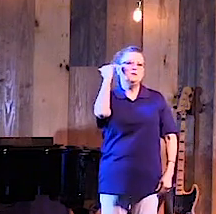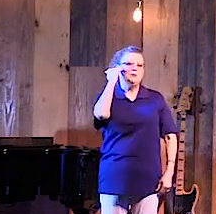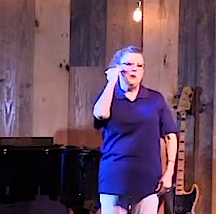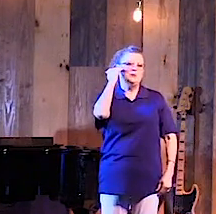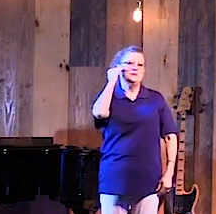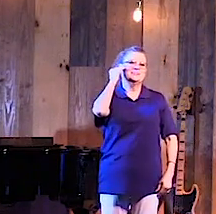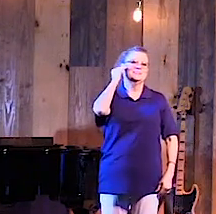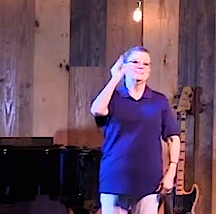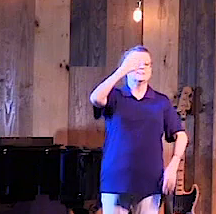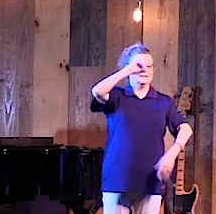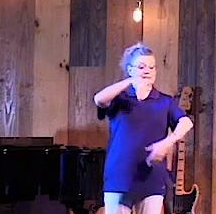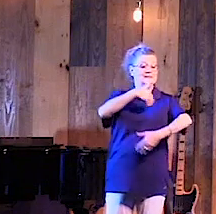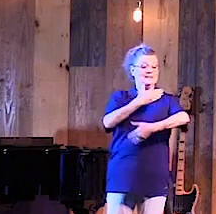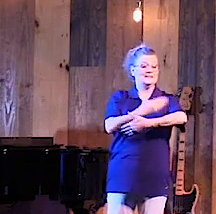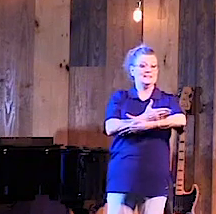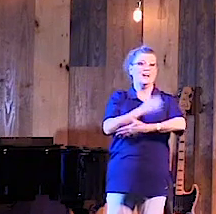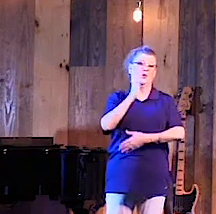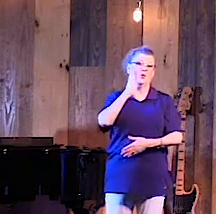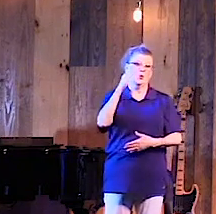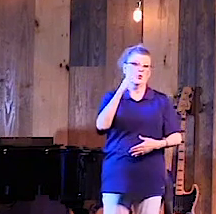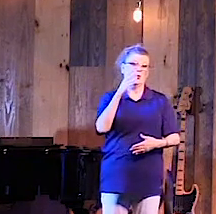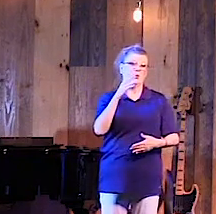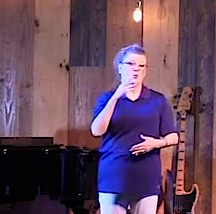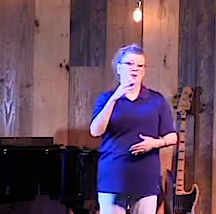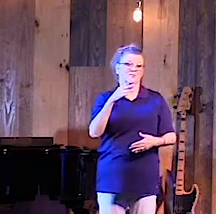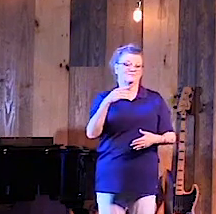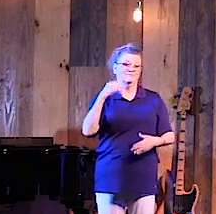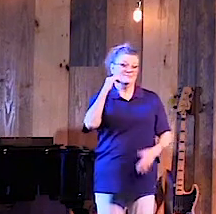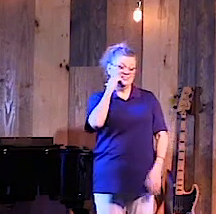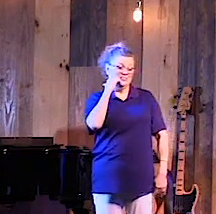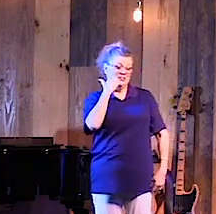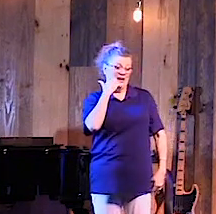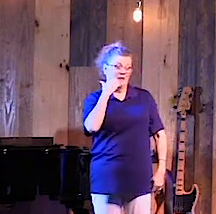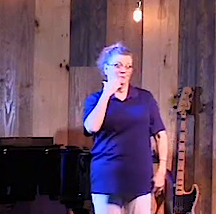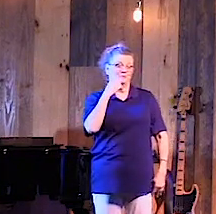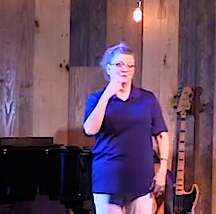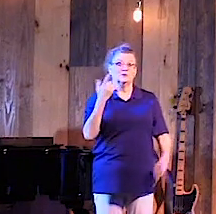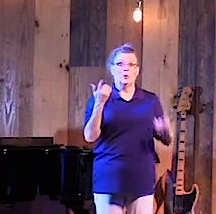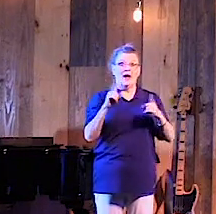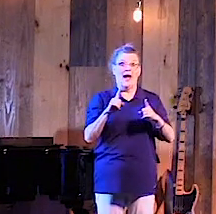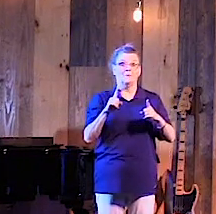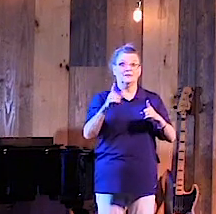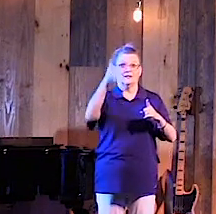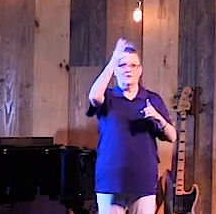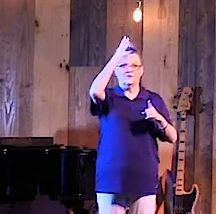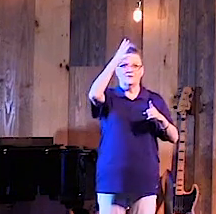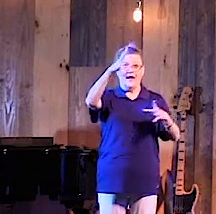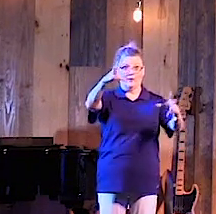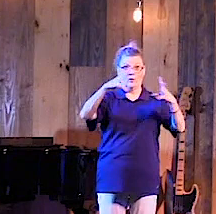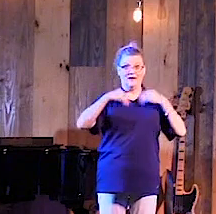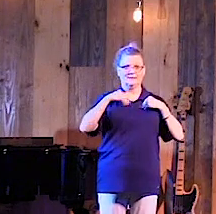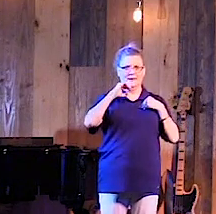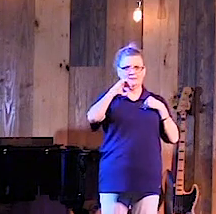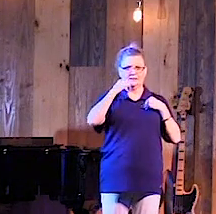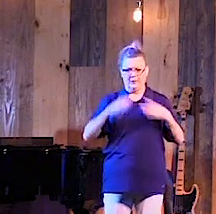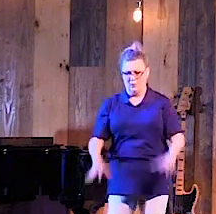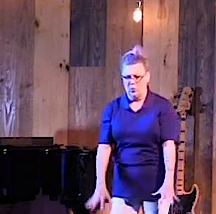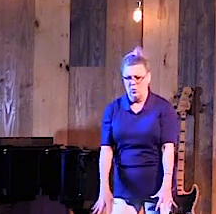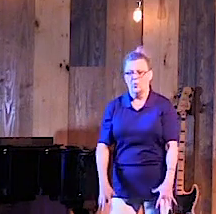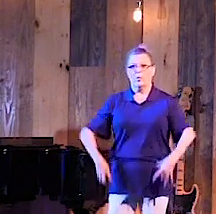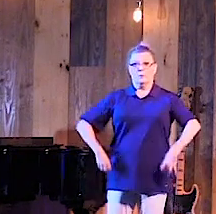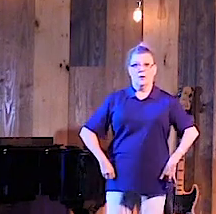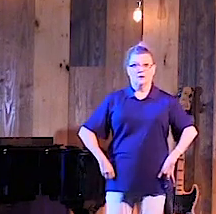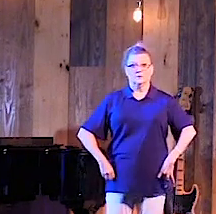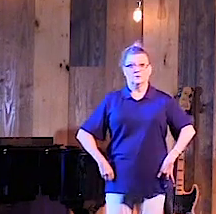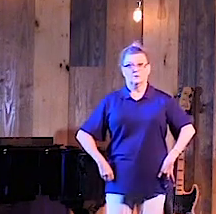when he comes back to the village. So the father lifts his robe up and takes the shame upon himself, the humiliation